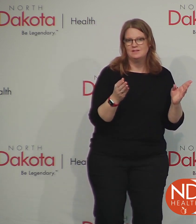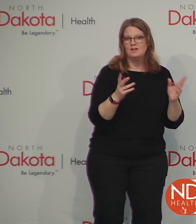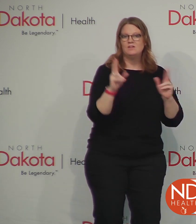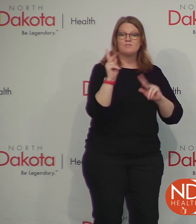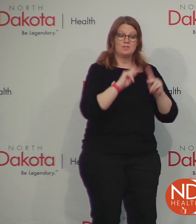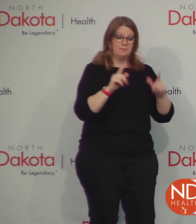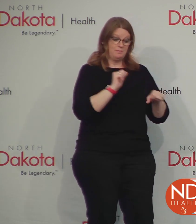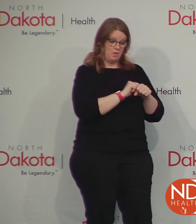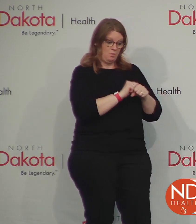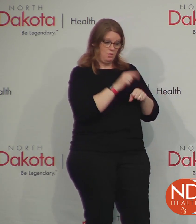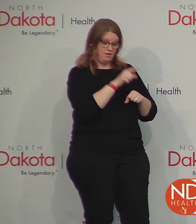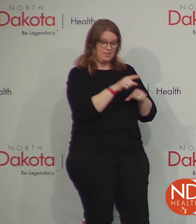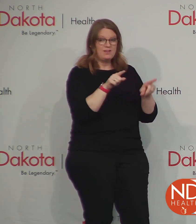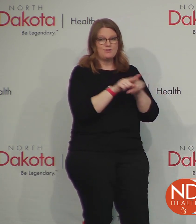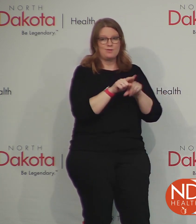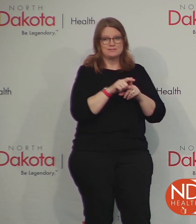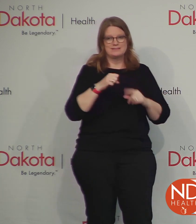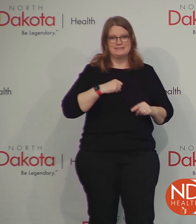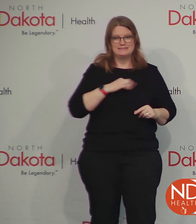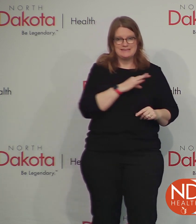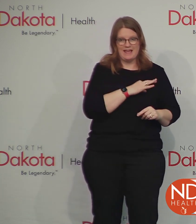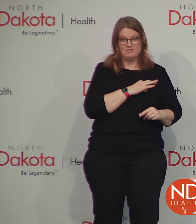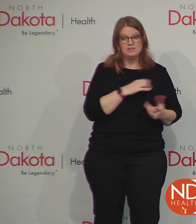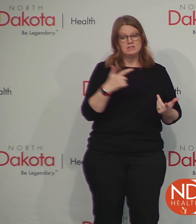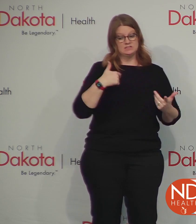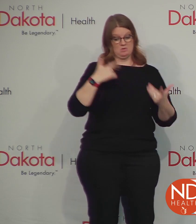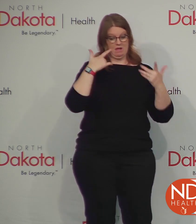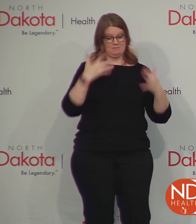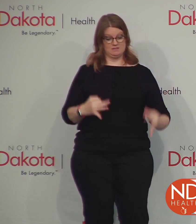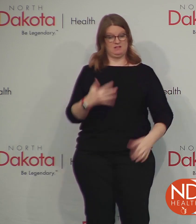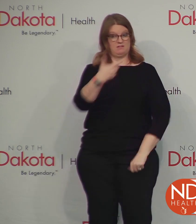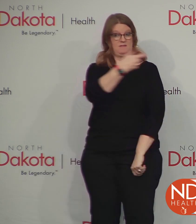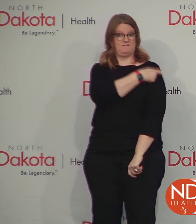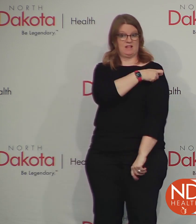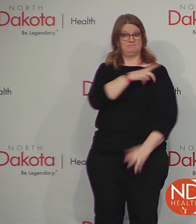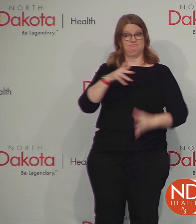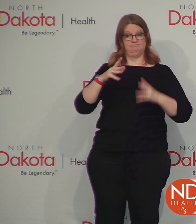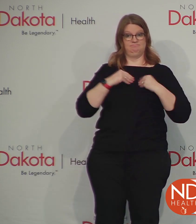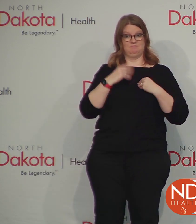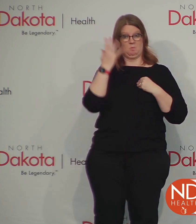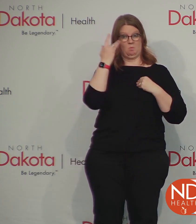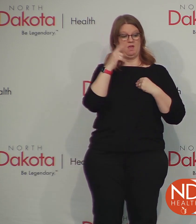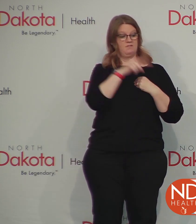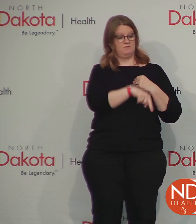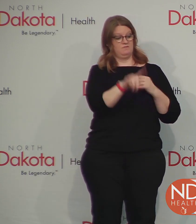staff. So I'm going to choose to be vaccinated for them.